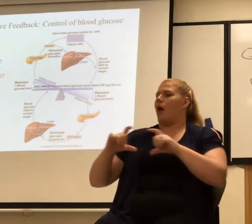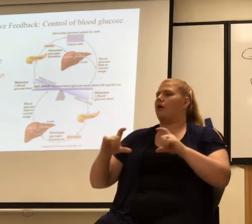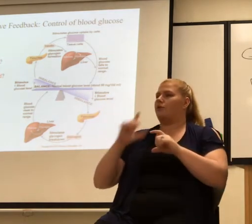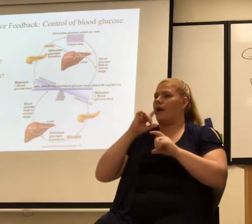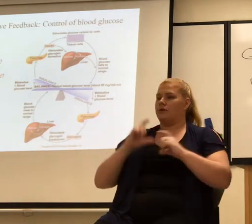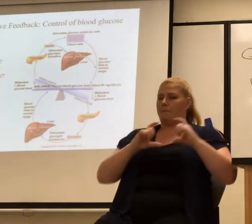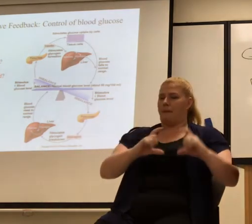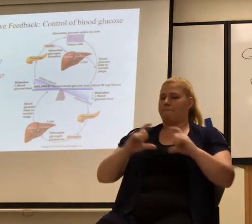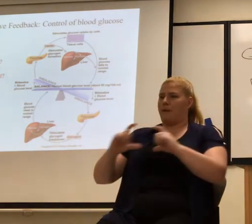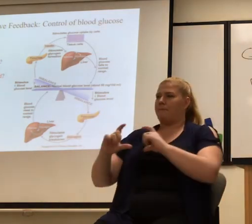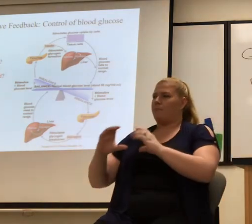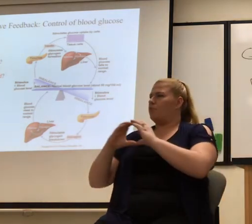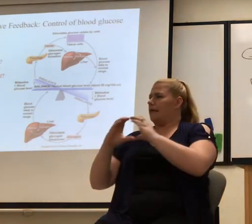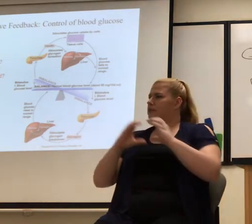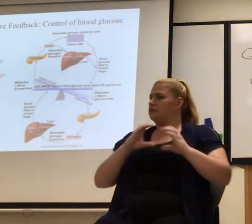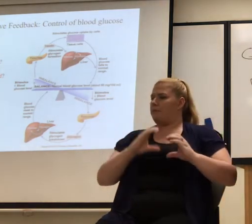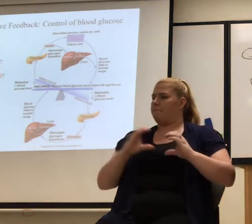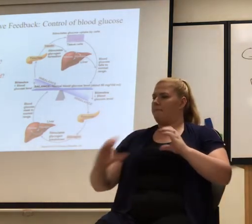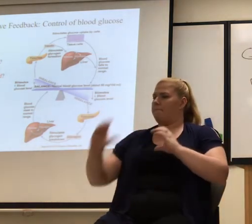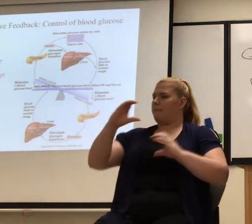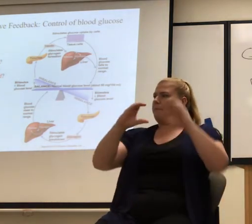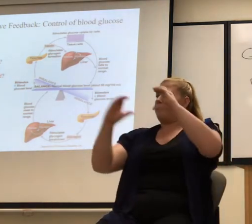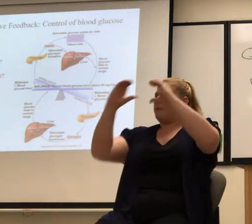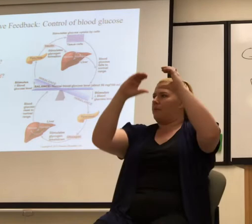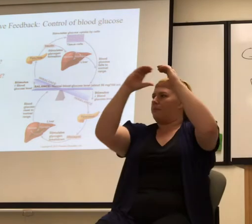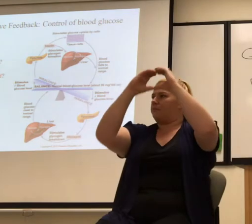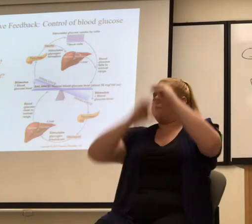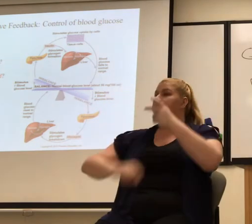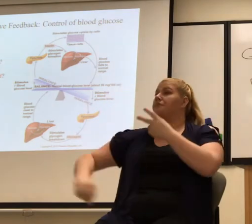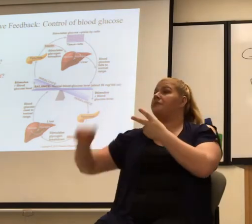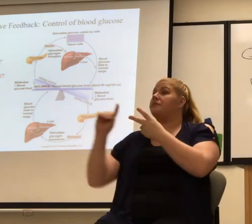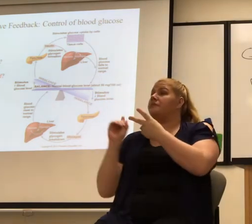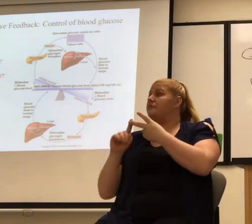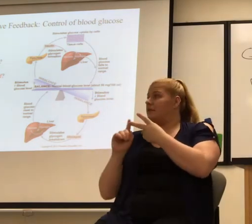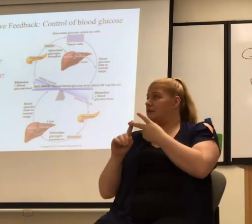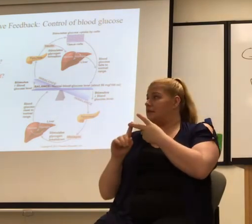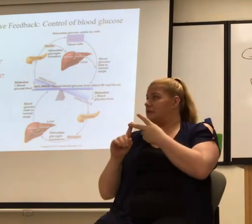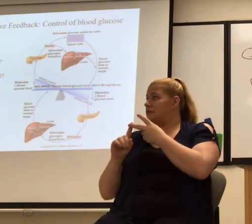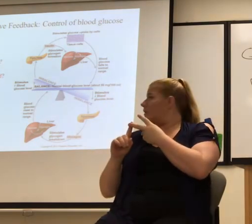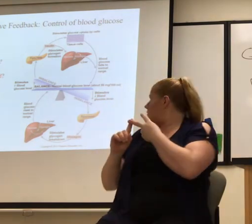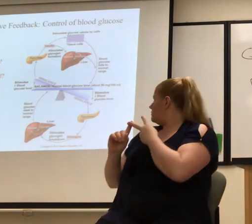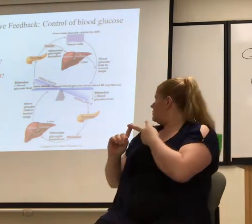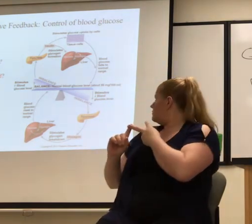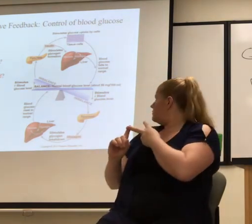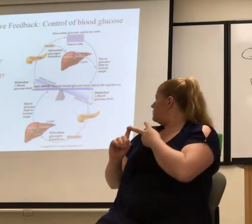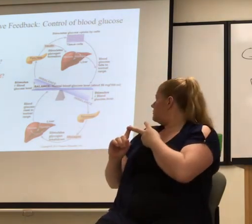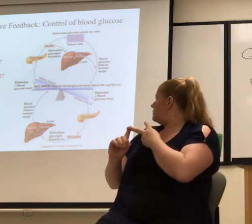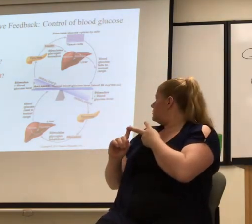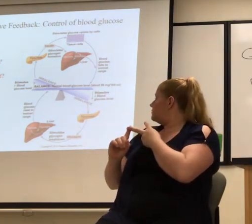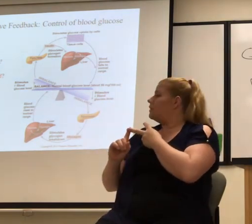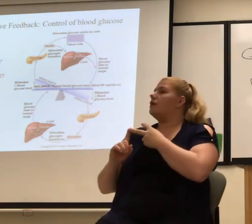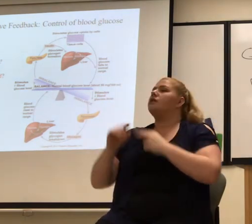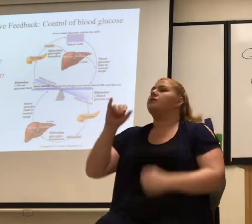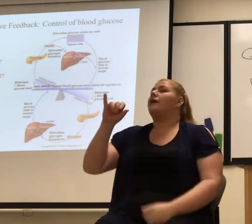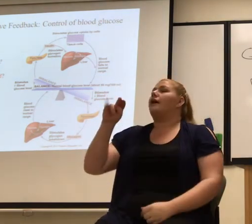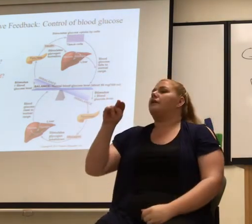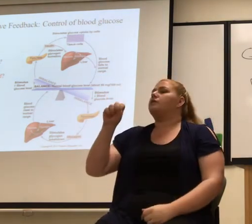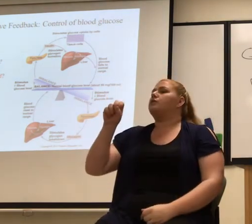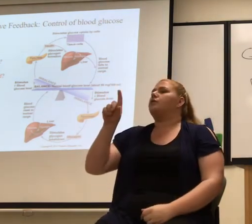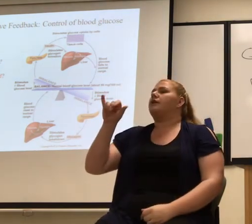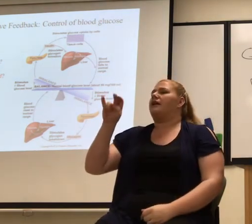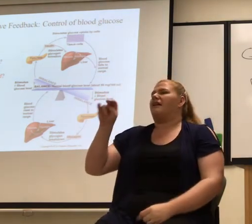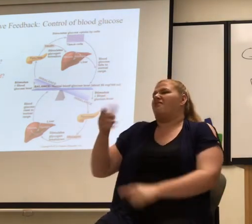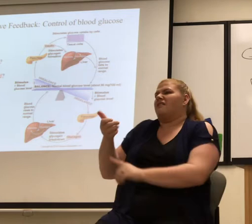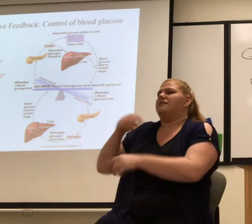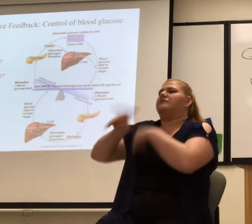as a tissue-building hormone. Think of it as a trigger. Your body releases insulin after you eat a meal. You